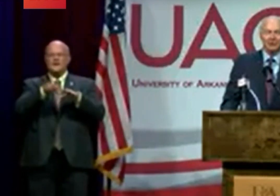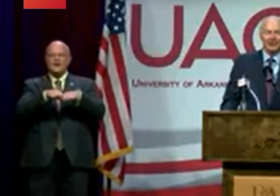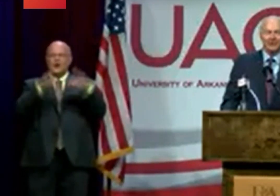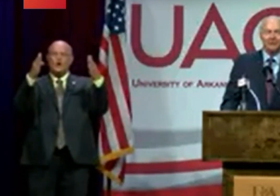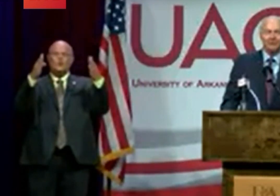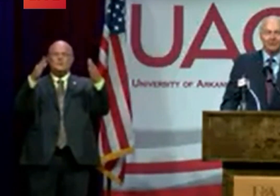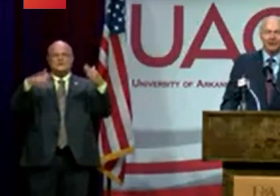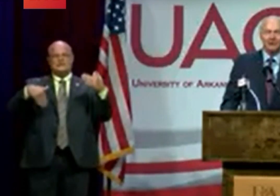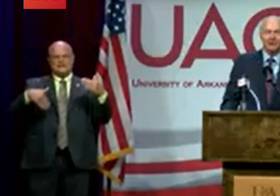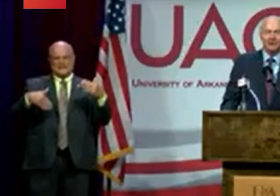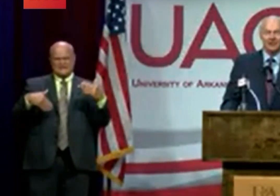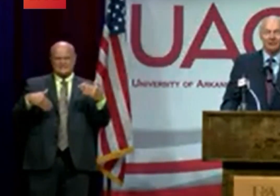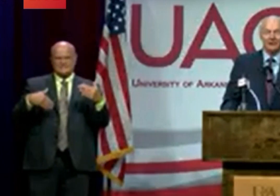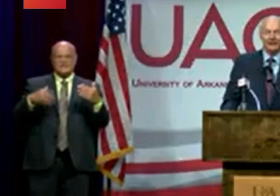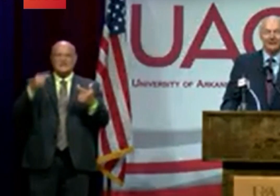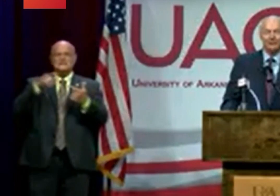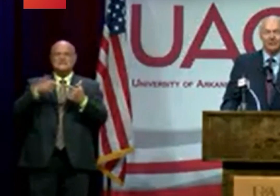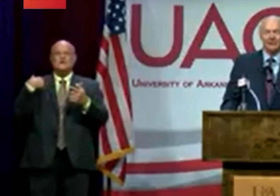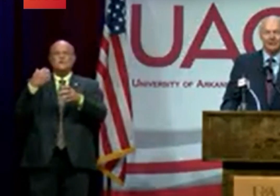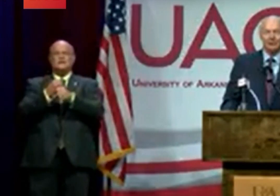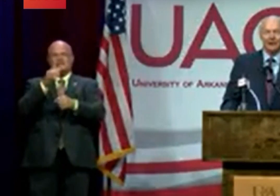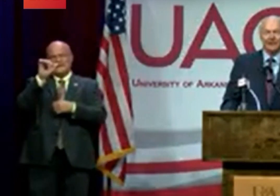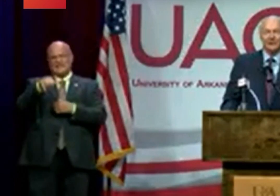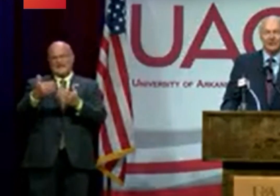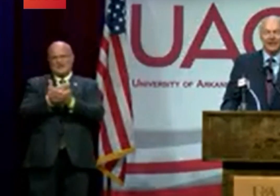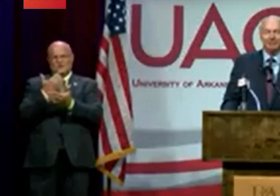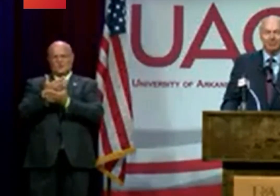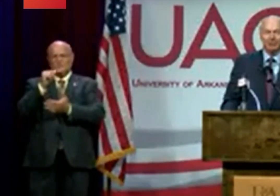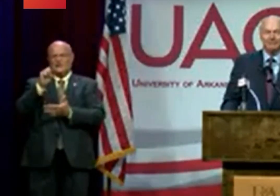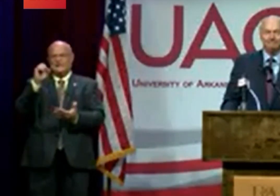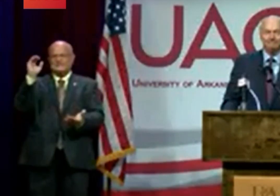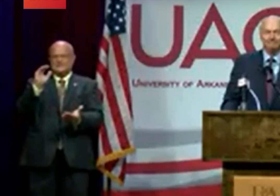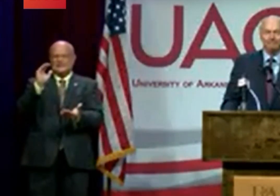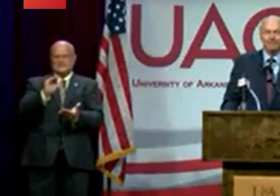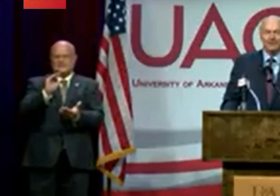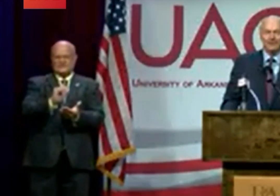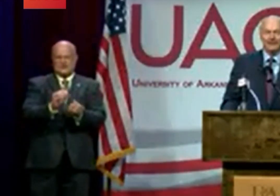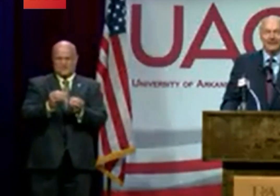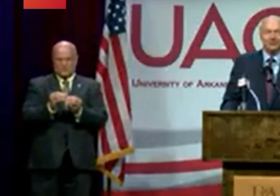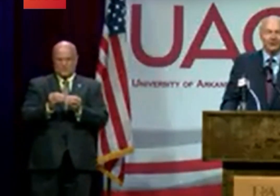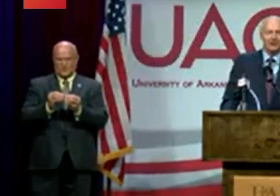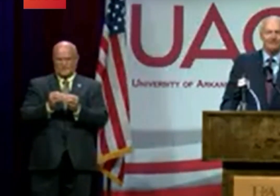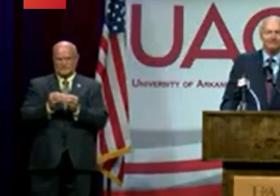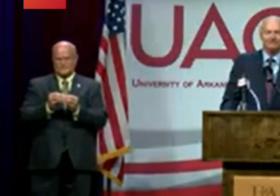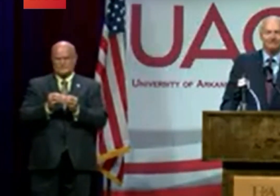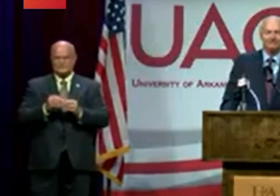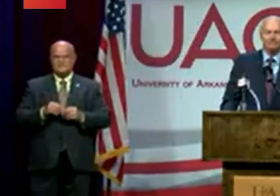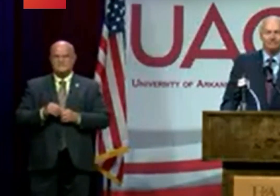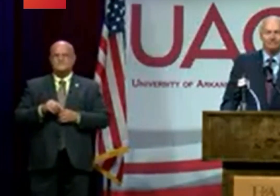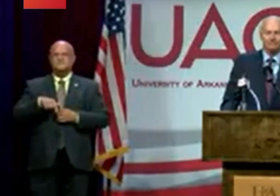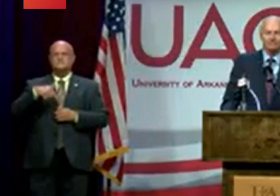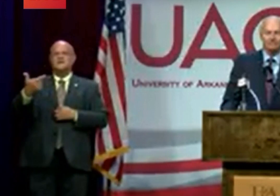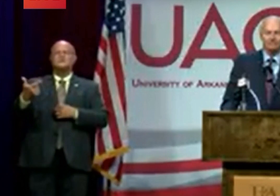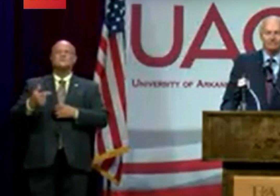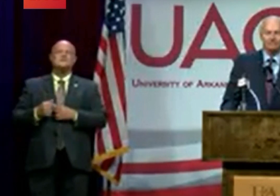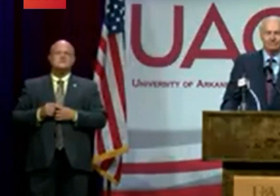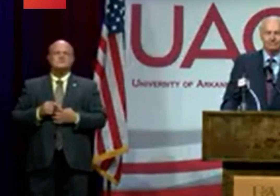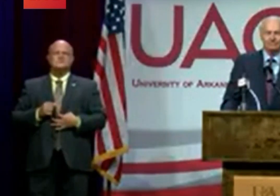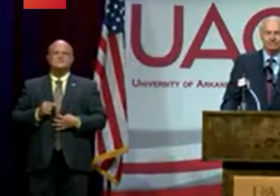those restrictions until we get those new cases down more. Next question.